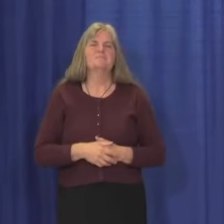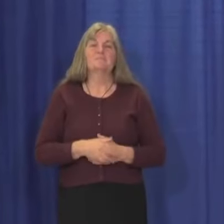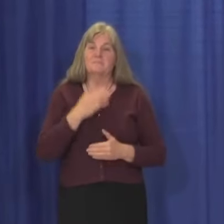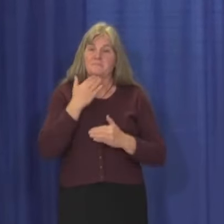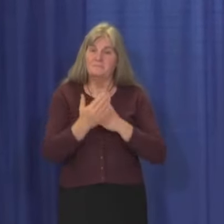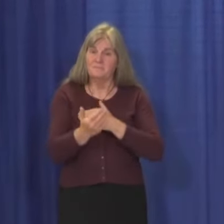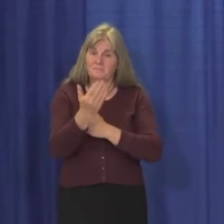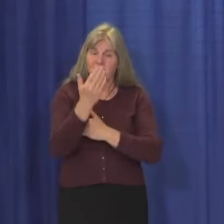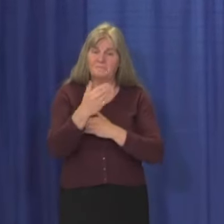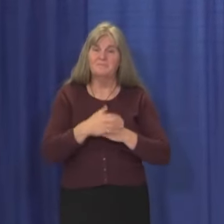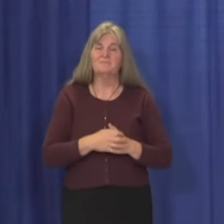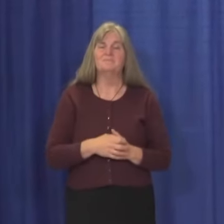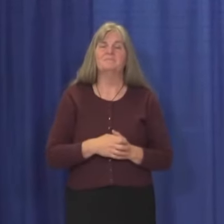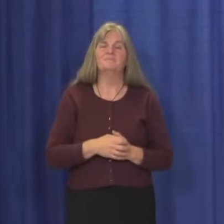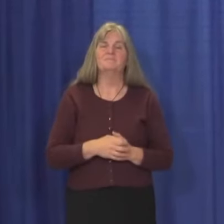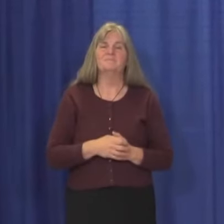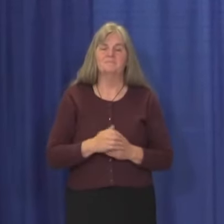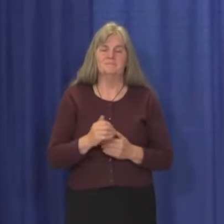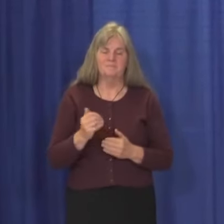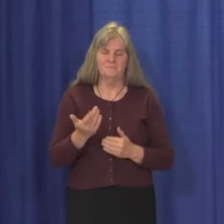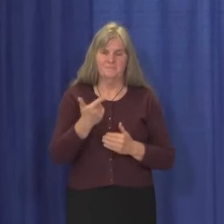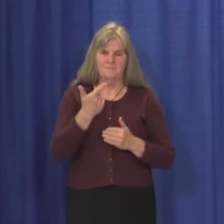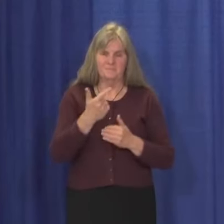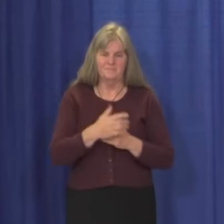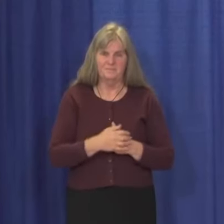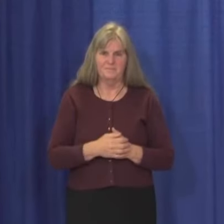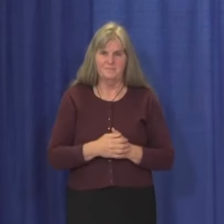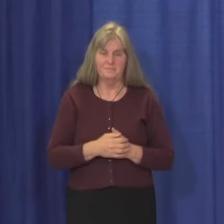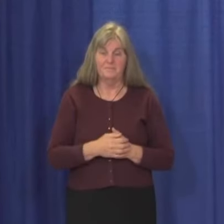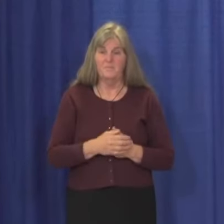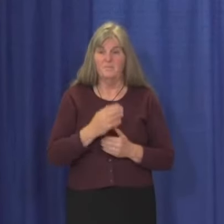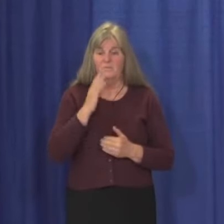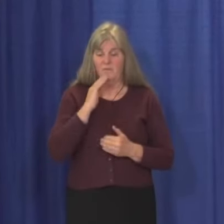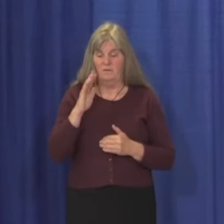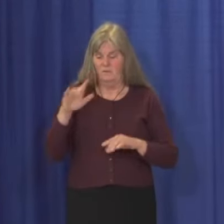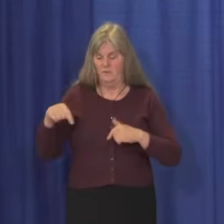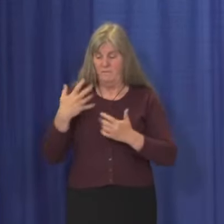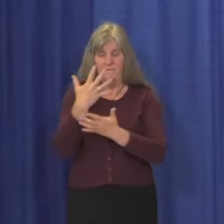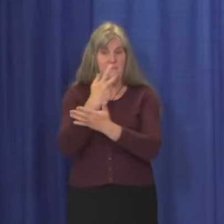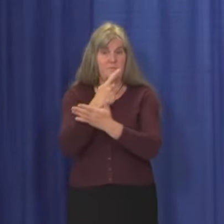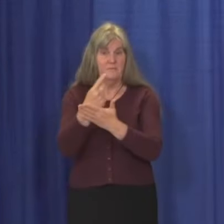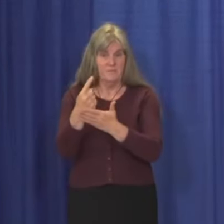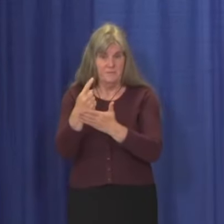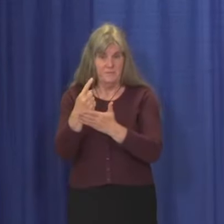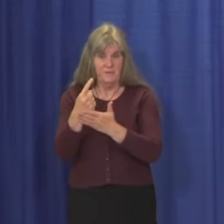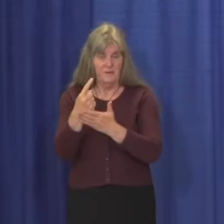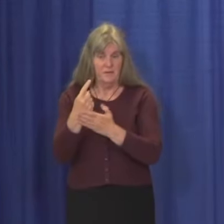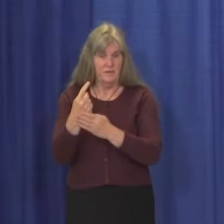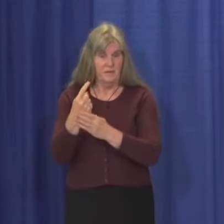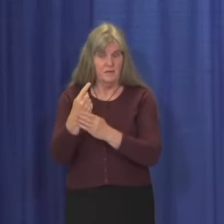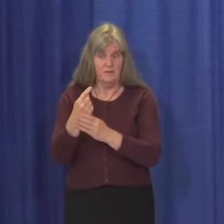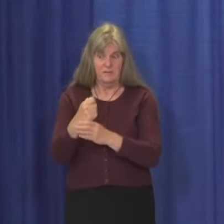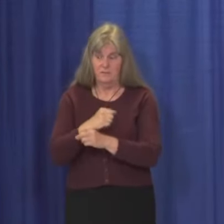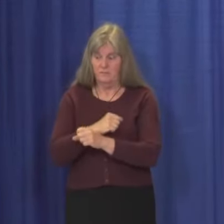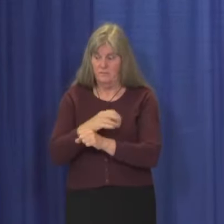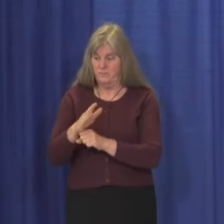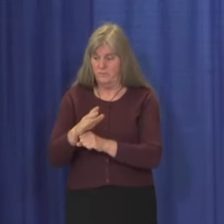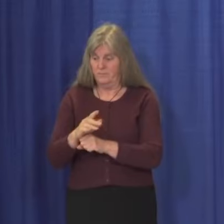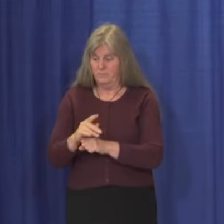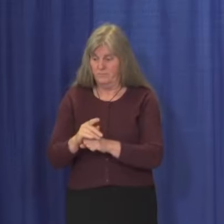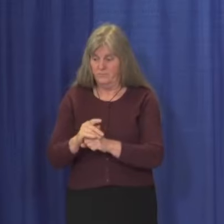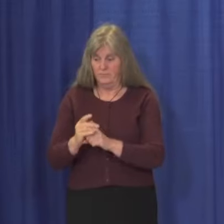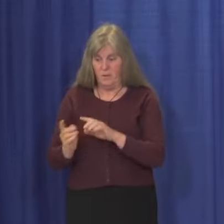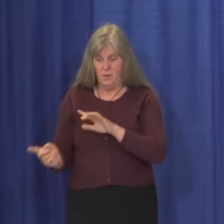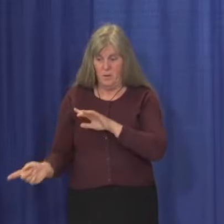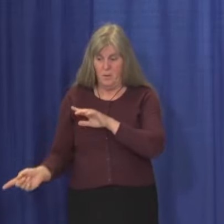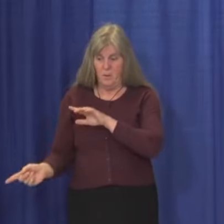Good morning, bonjour tout le monde. In just 5 weeks, as we were hit with a violent wave of